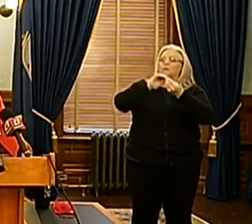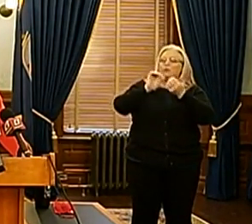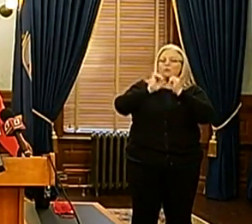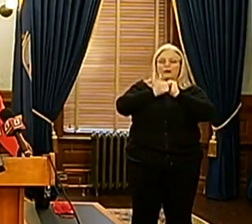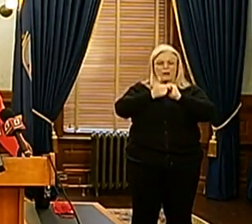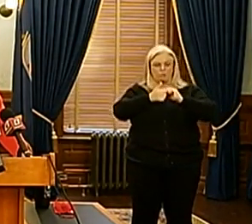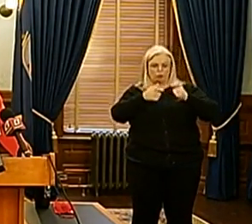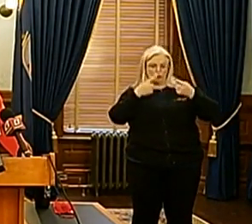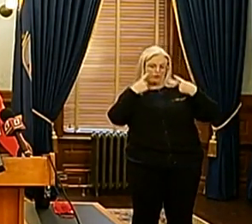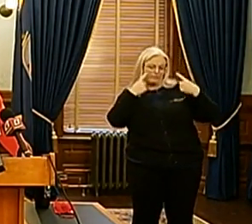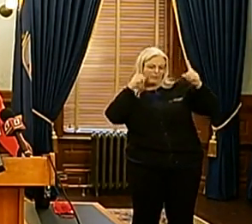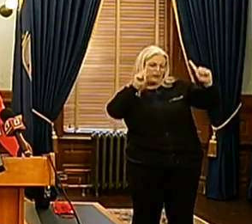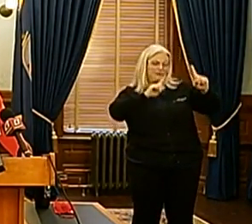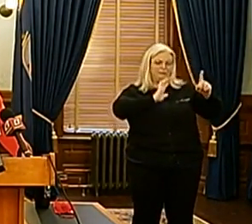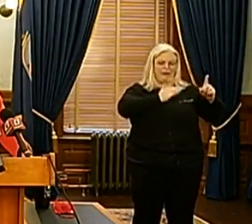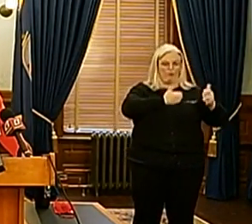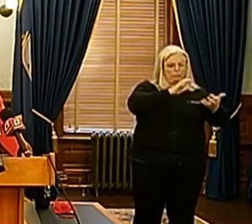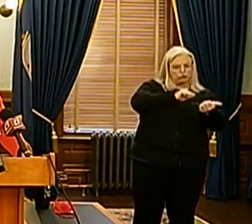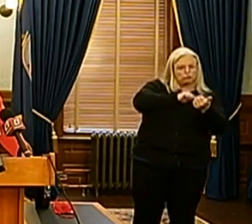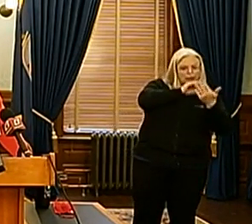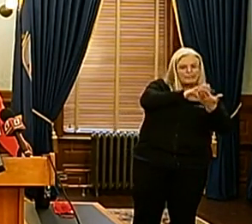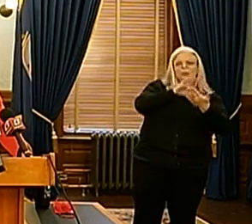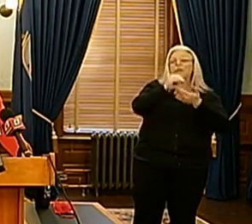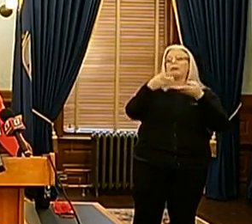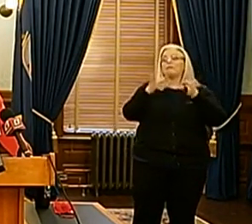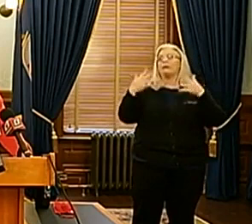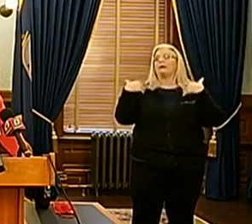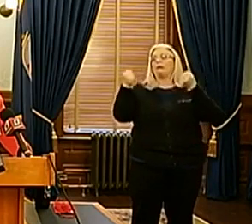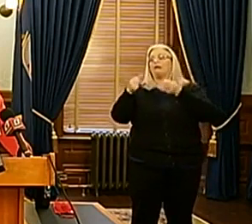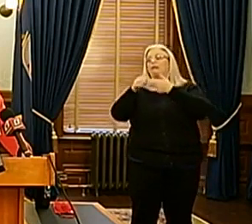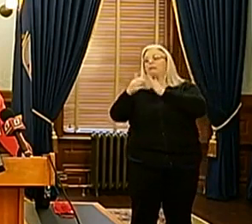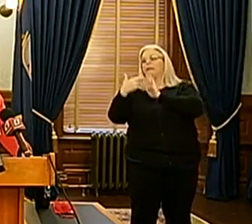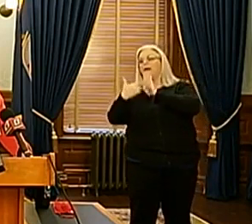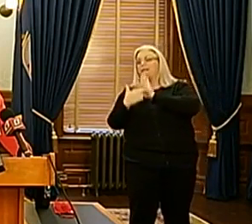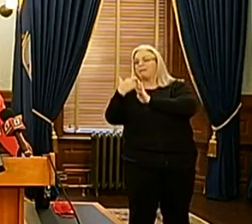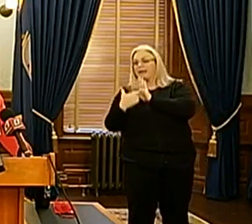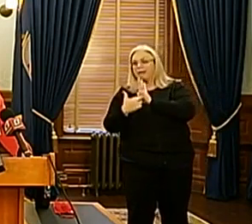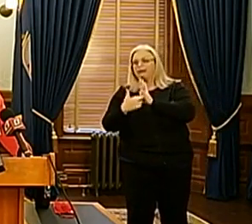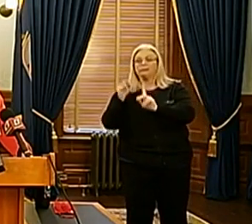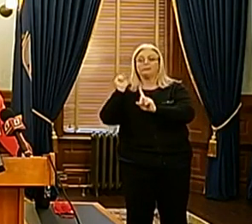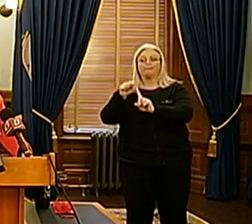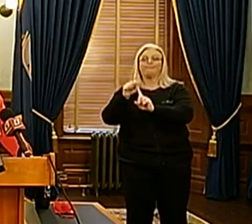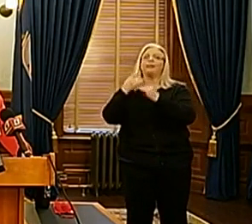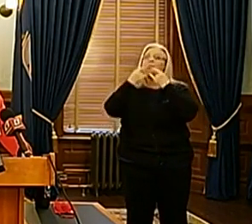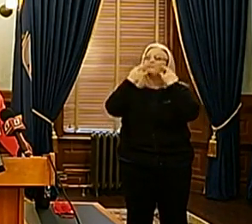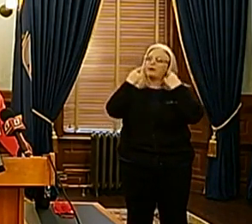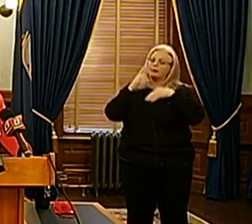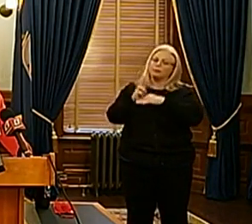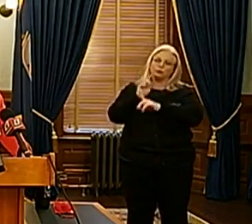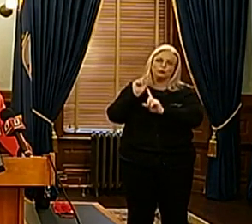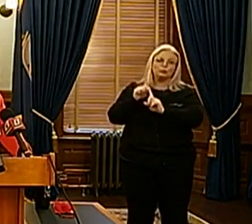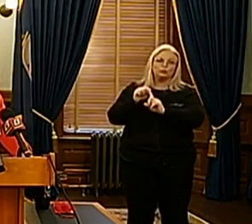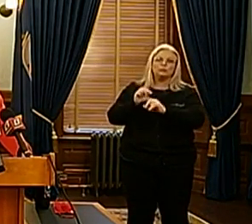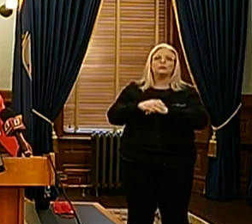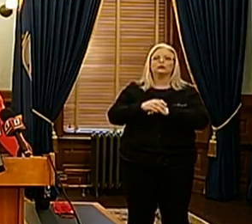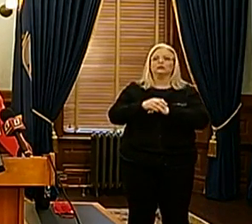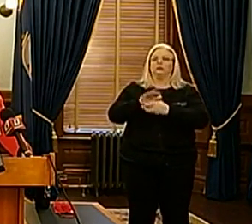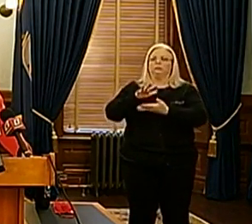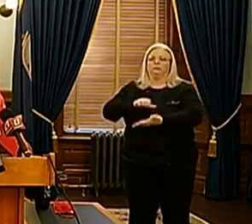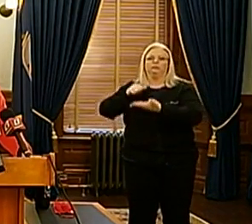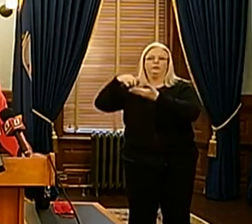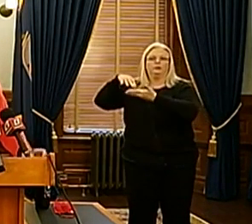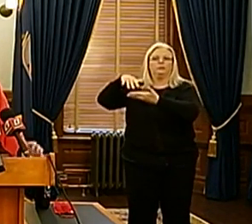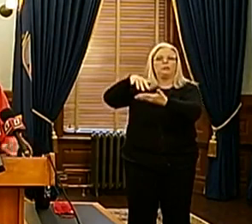of COVID-19 mitigation strategies and public health guidelines, especially mask use. A study conducted